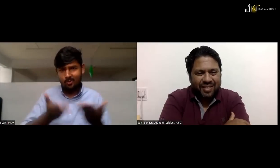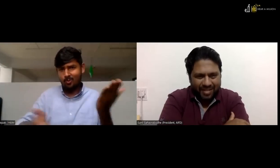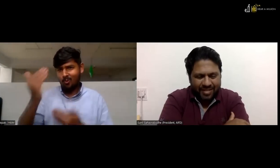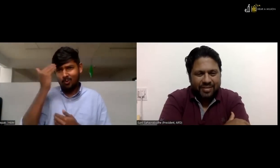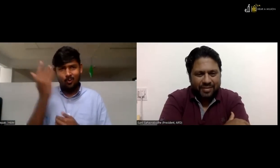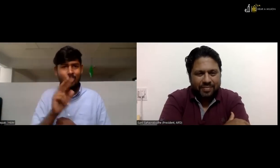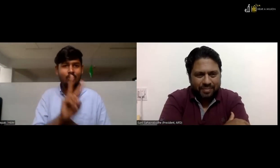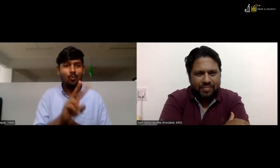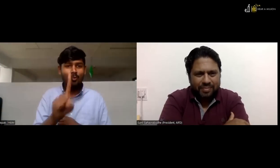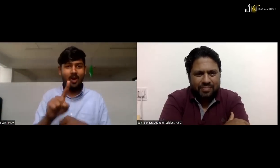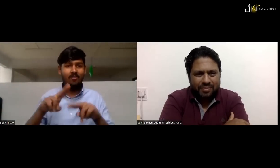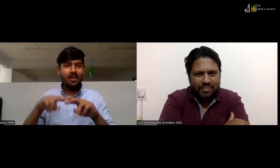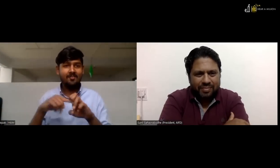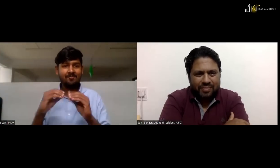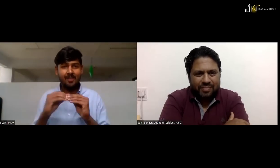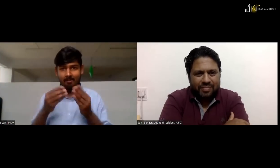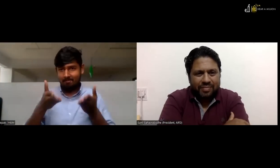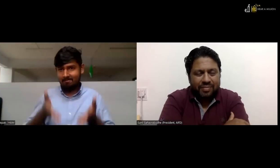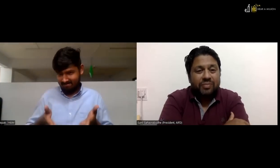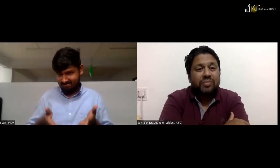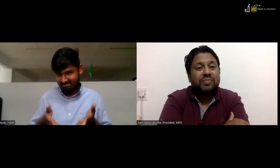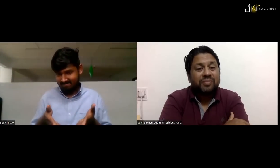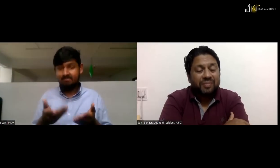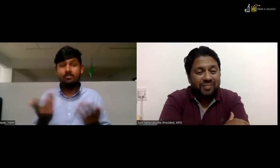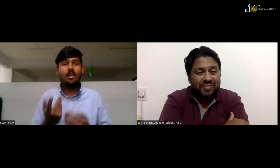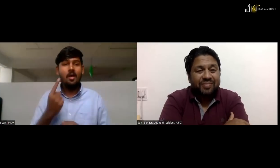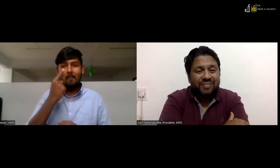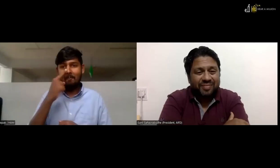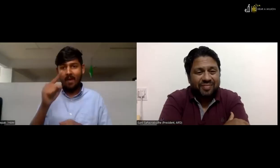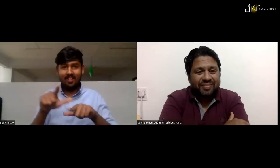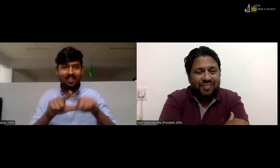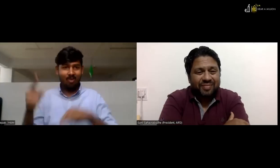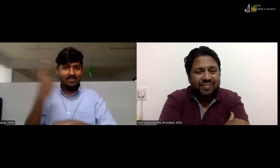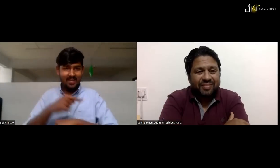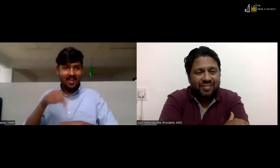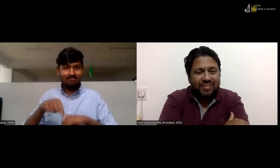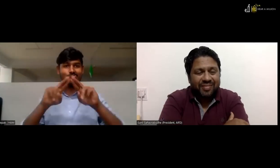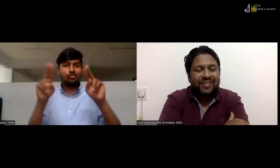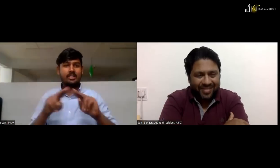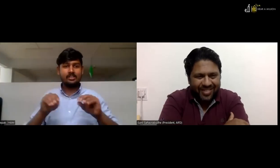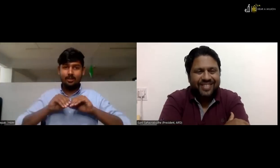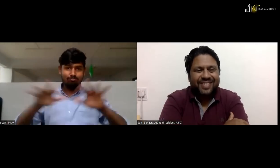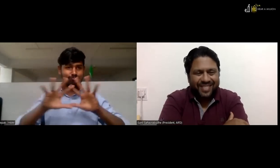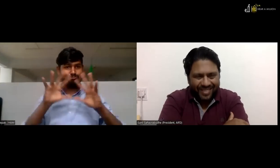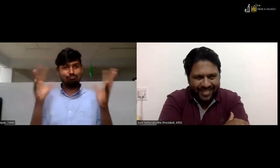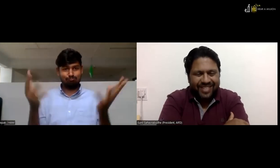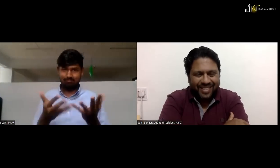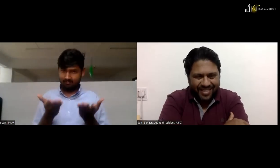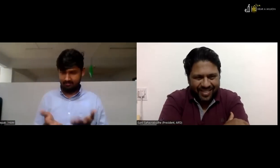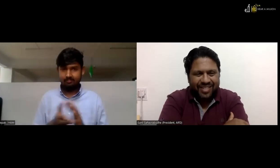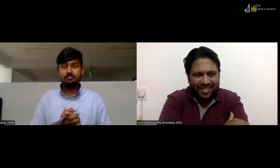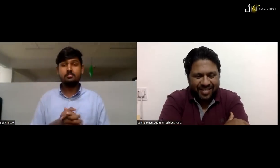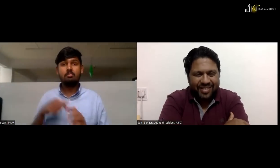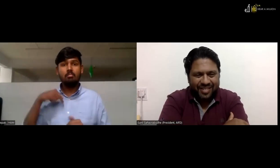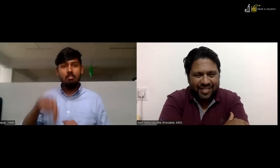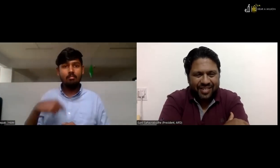All right, so today, as you know, that it's 21st Feb, and it's mother tongue,